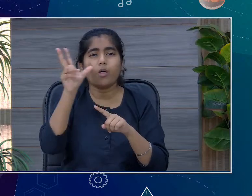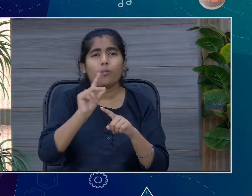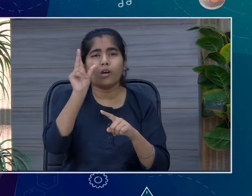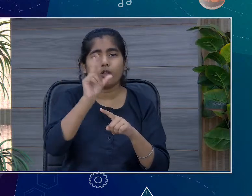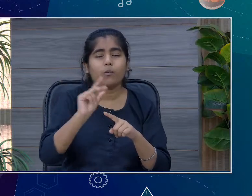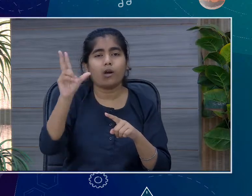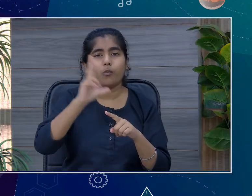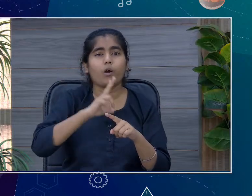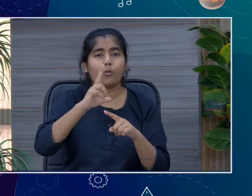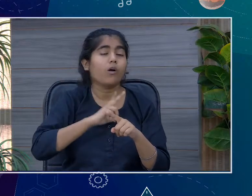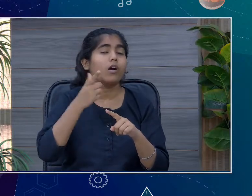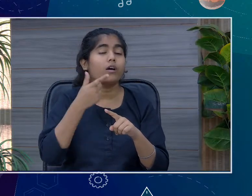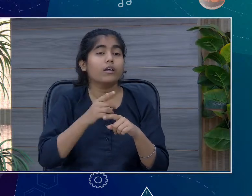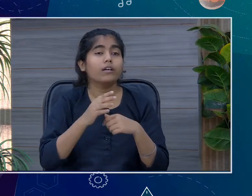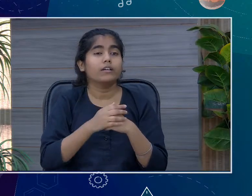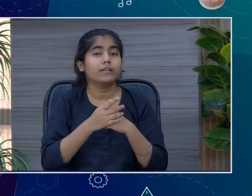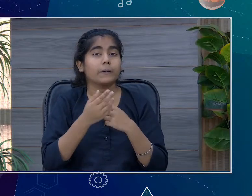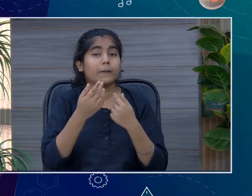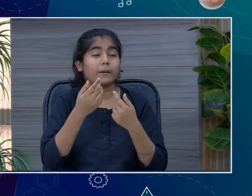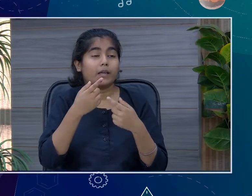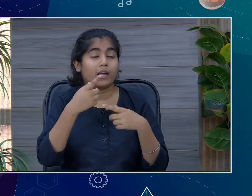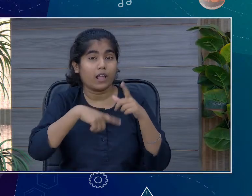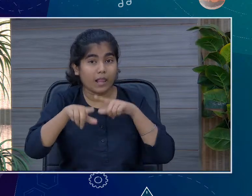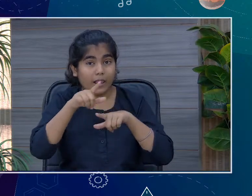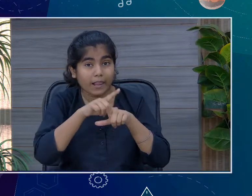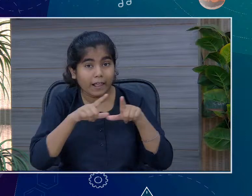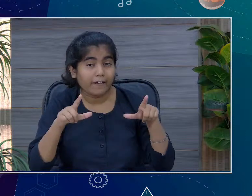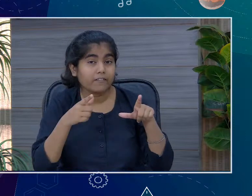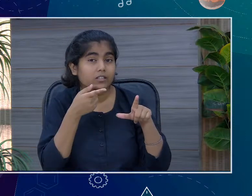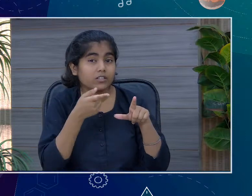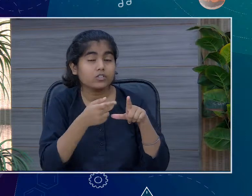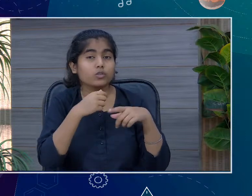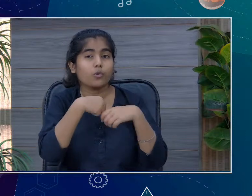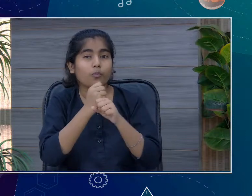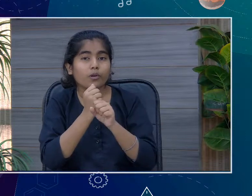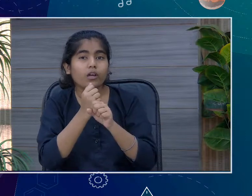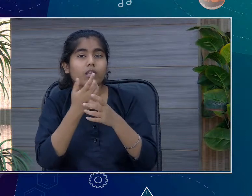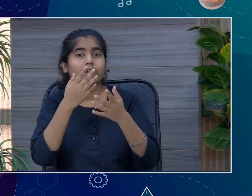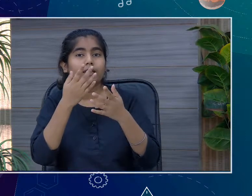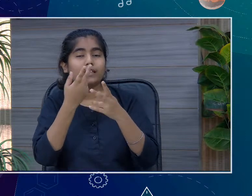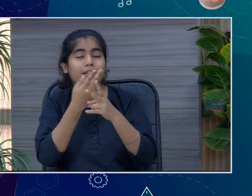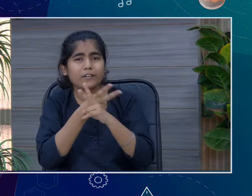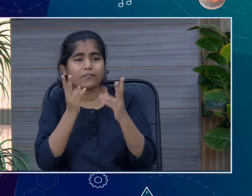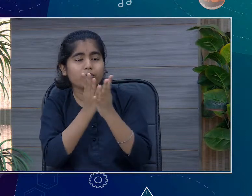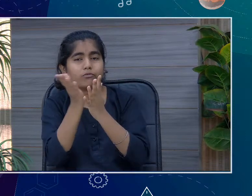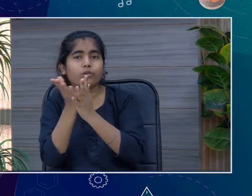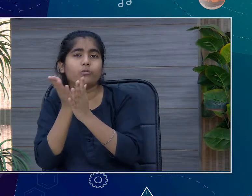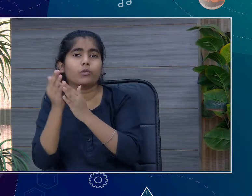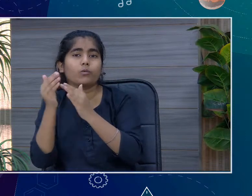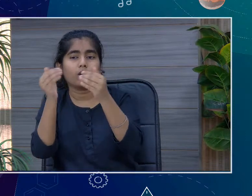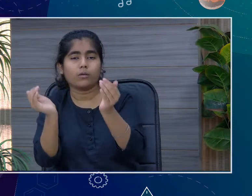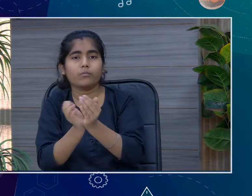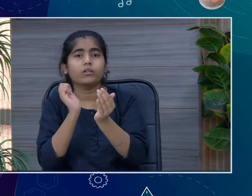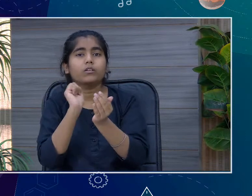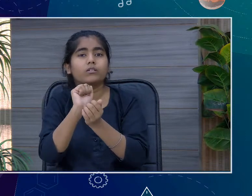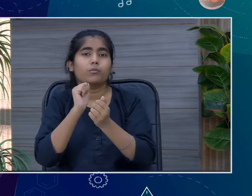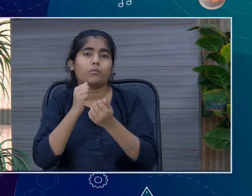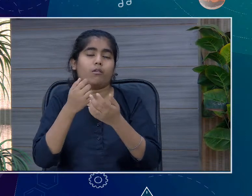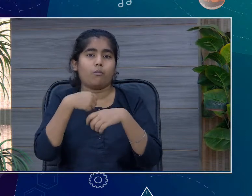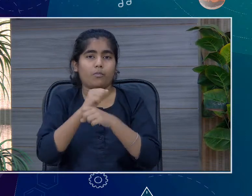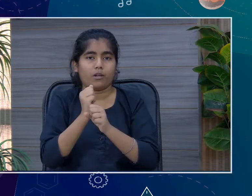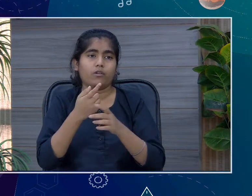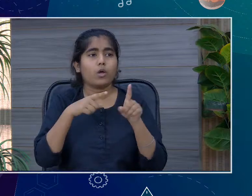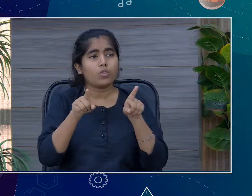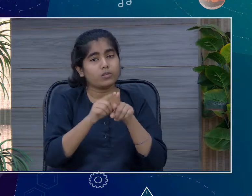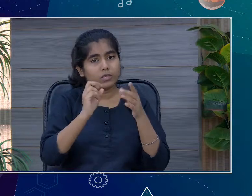about making language across the various sections of the community. So NCERT has